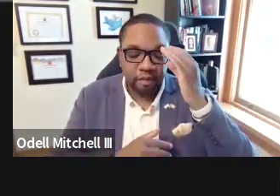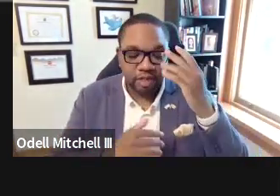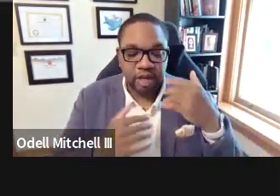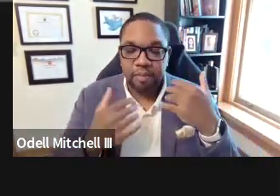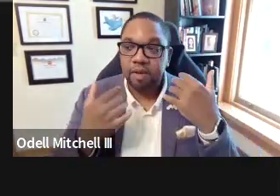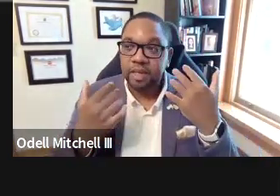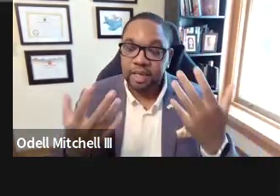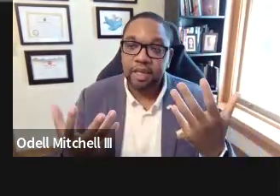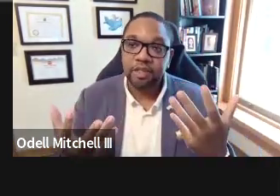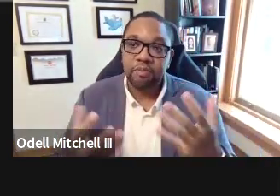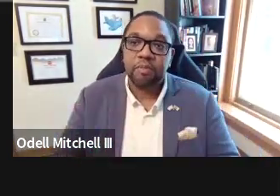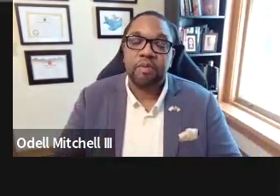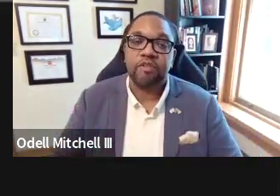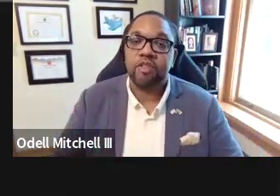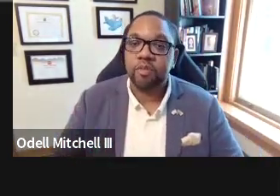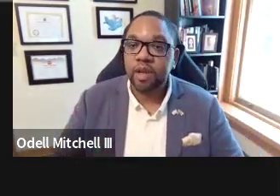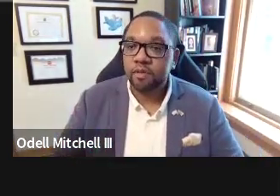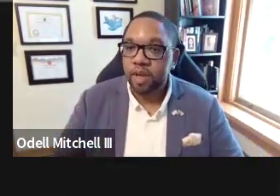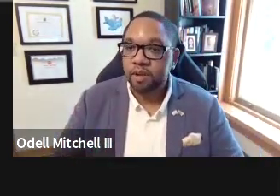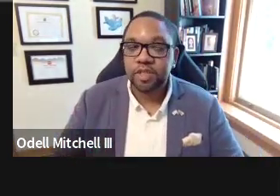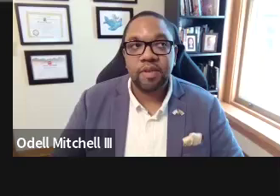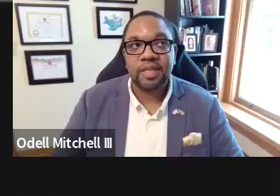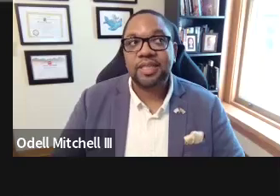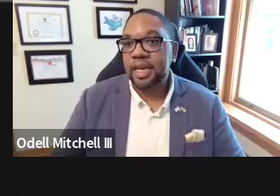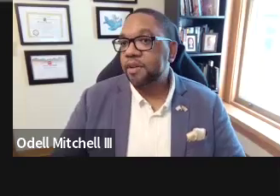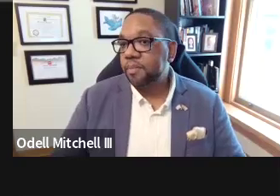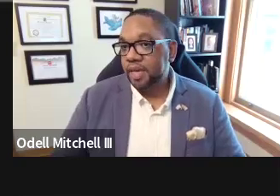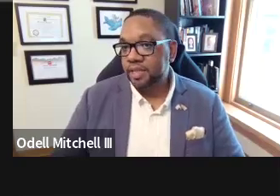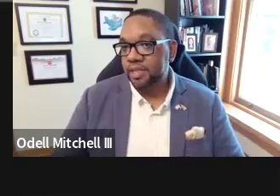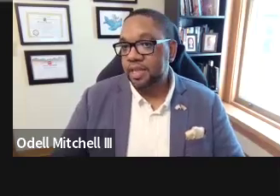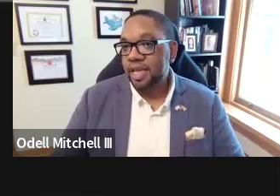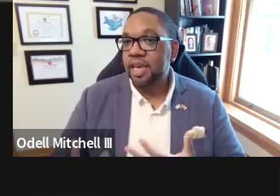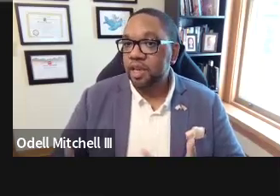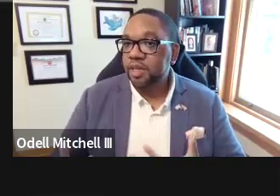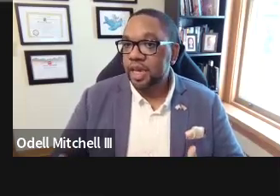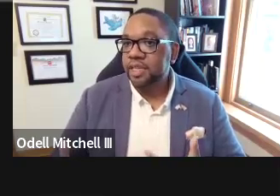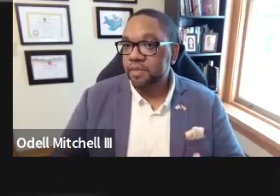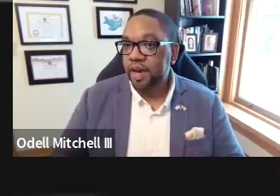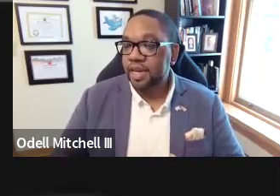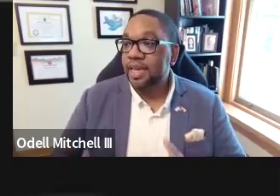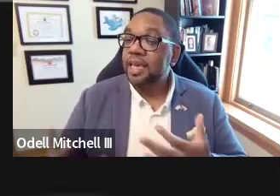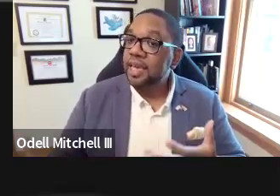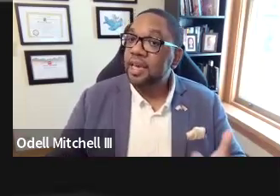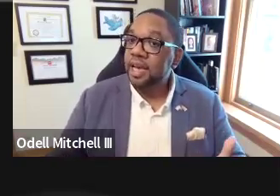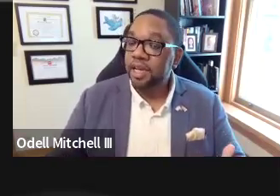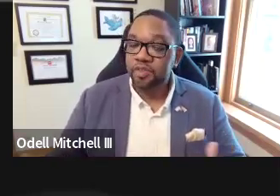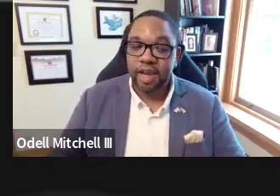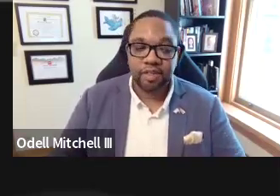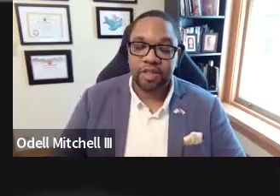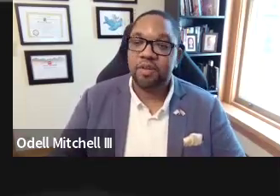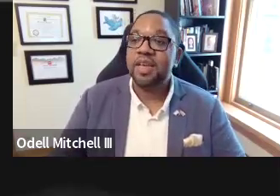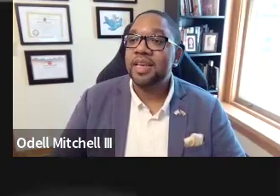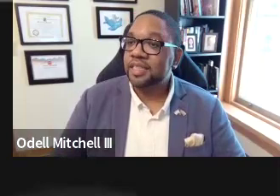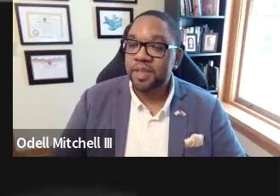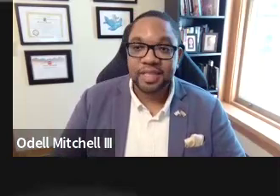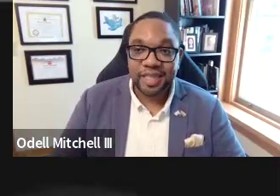look at when we're talking about key terms and provisions. Really what we mean are some of the standard pieces that you would tend to find in a contract.